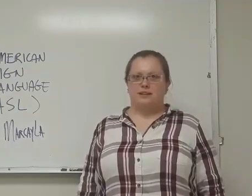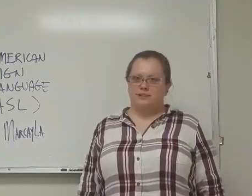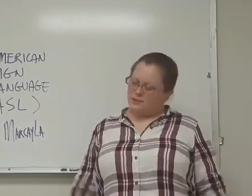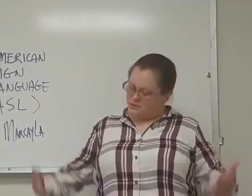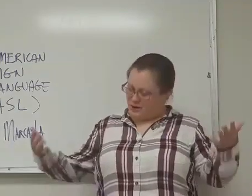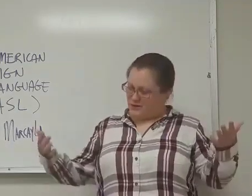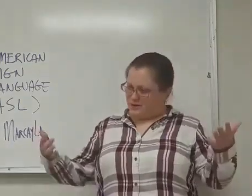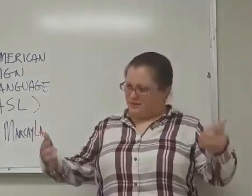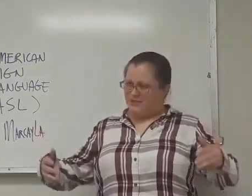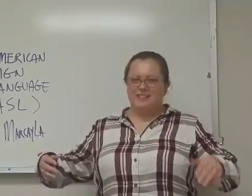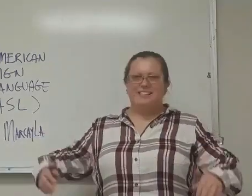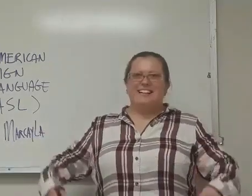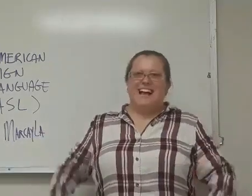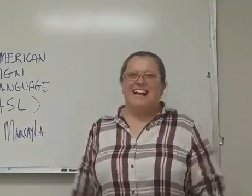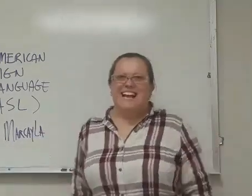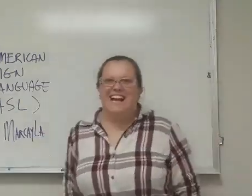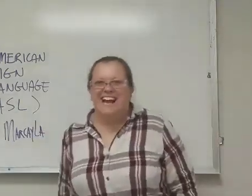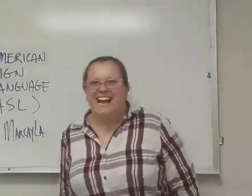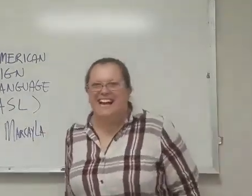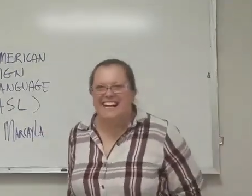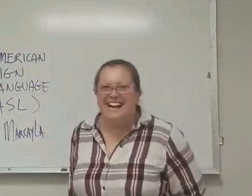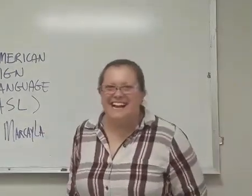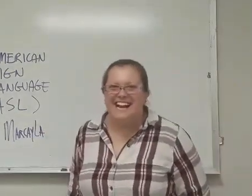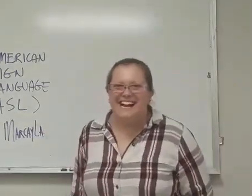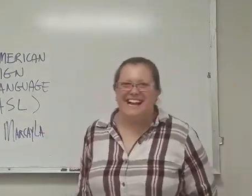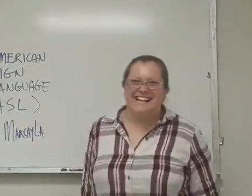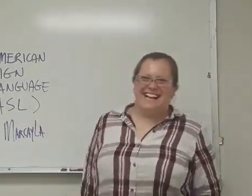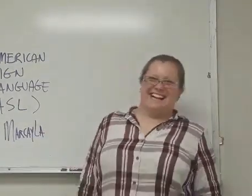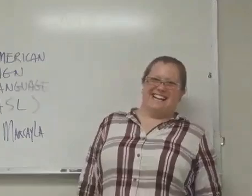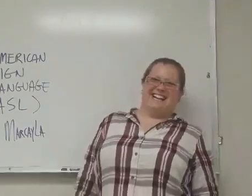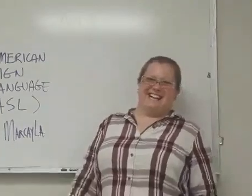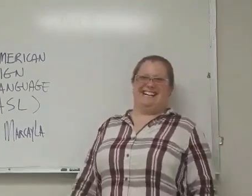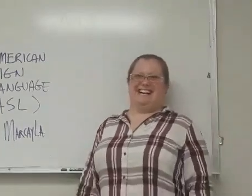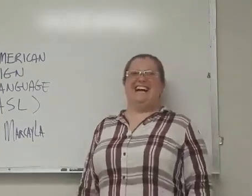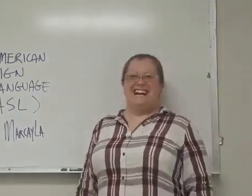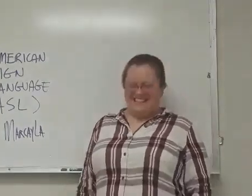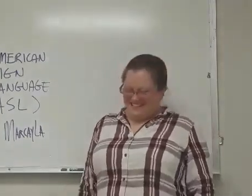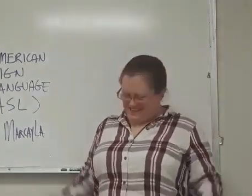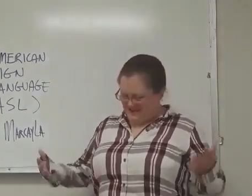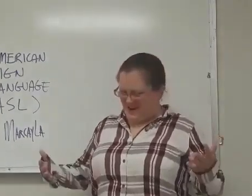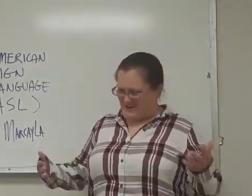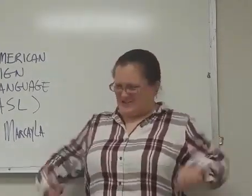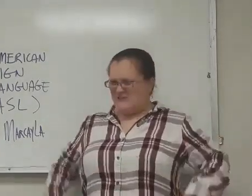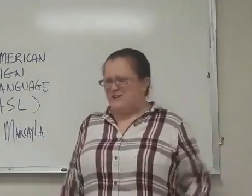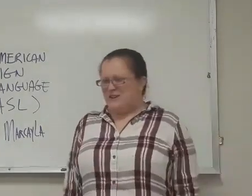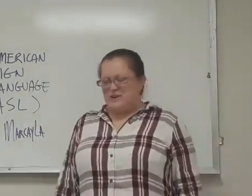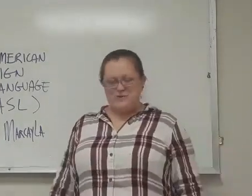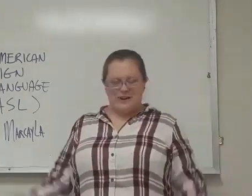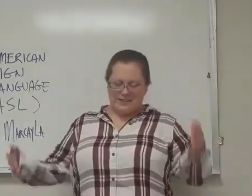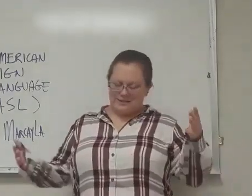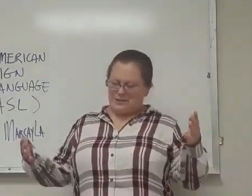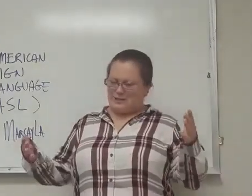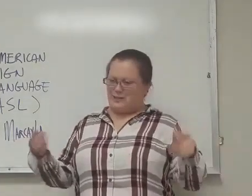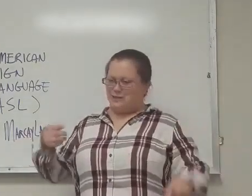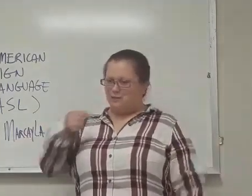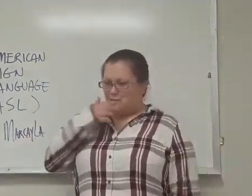You're welcome. I learned. I was 41 years old today when I learned that. Thank you. You're welcome. Well, and what's awesome